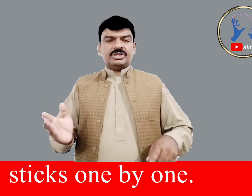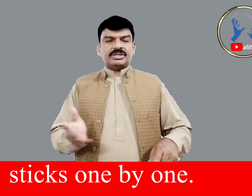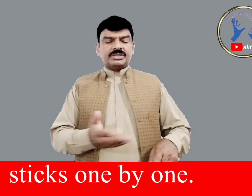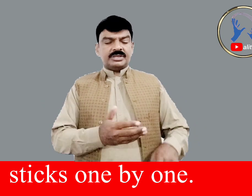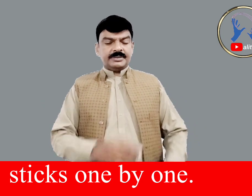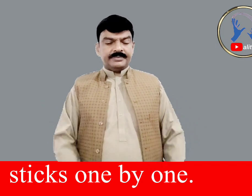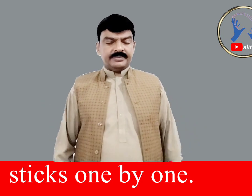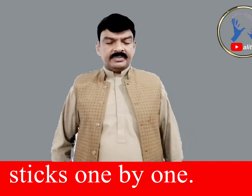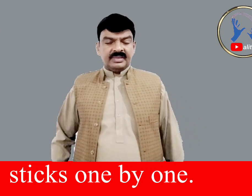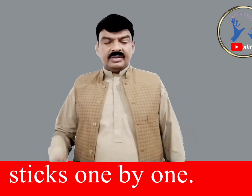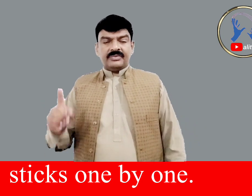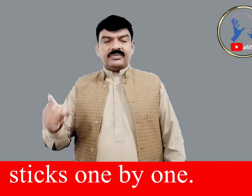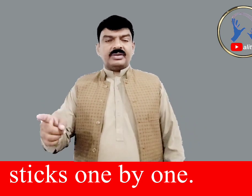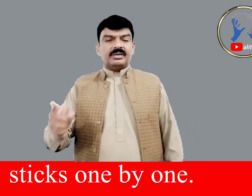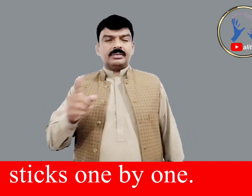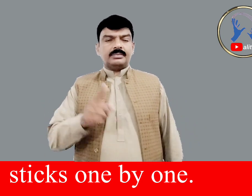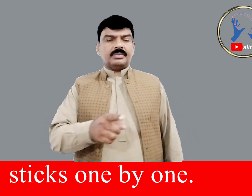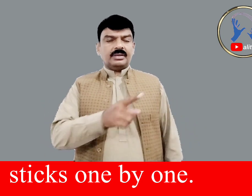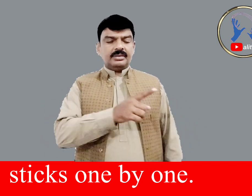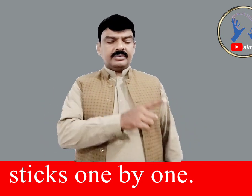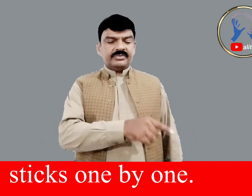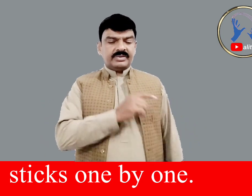sticks one by one.